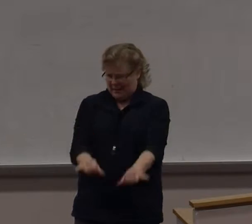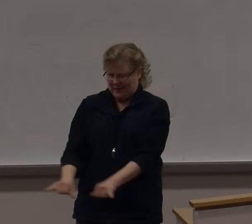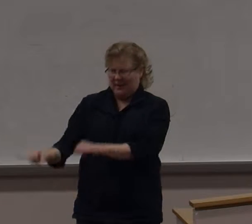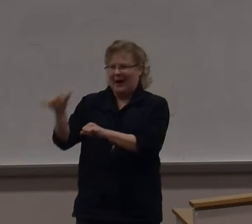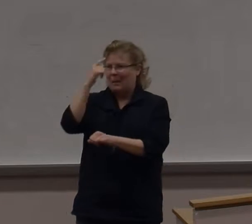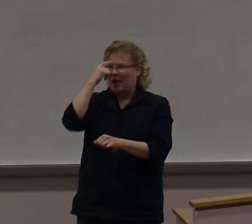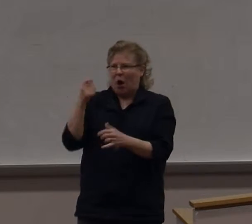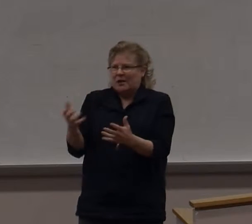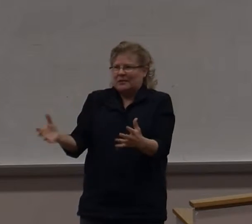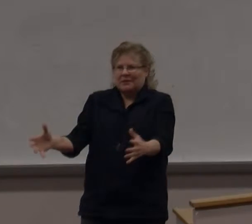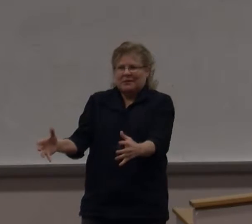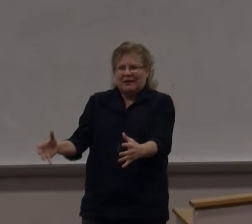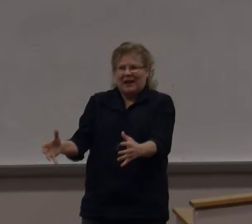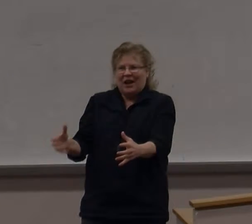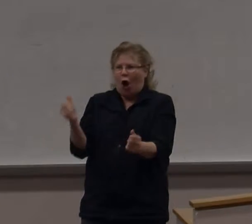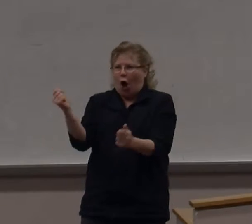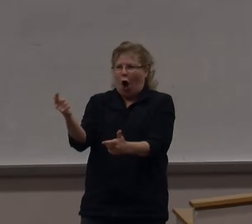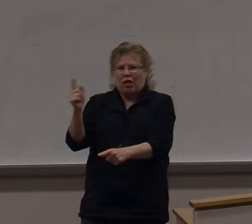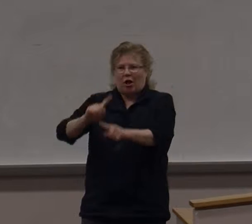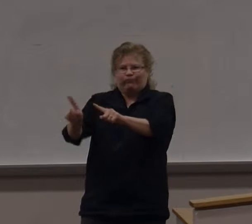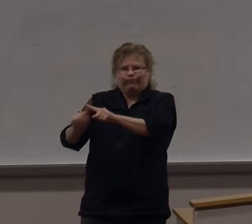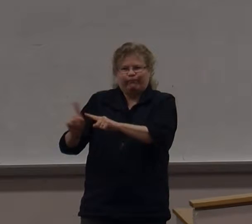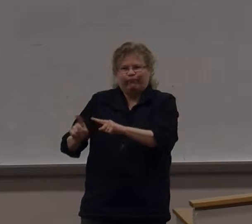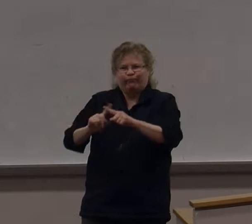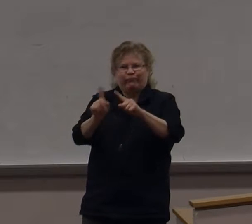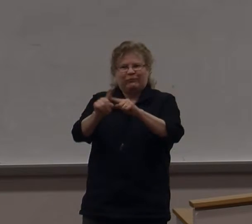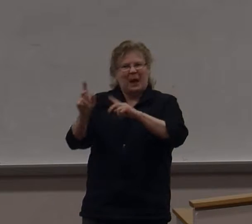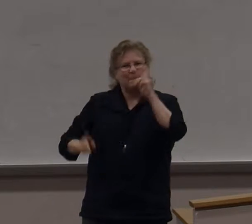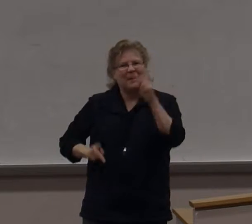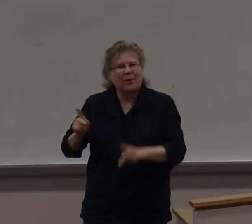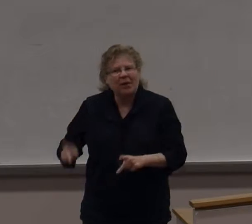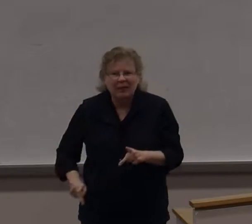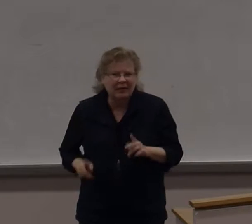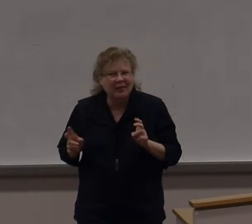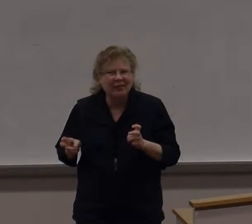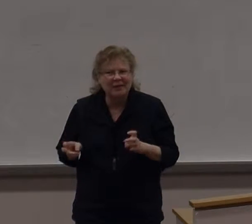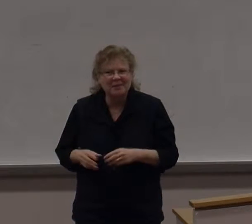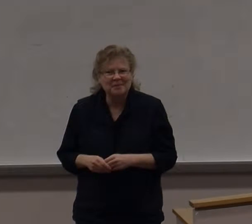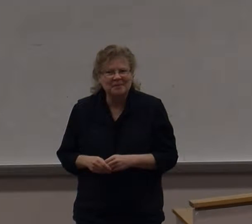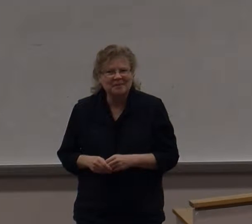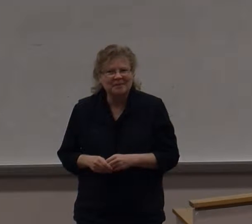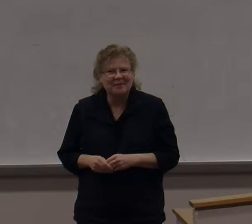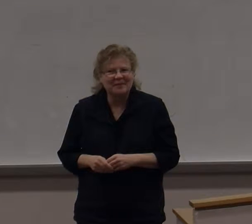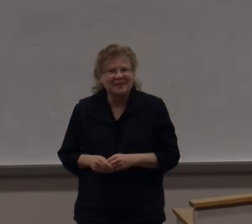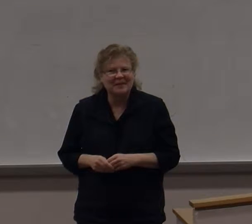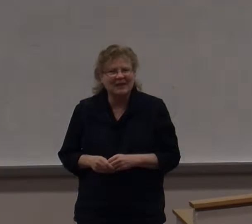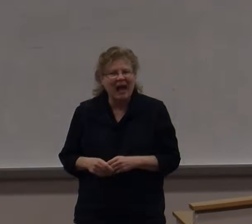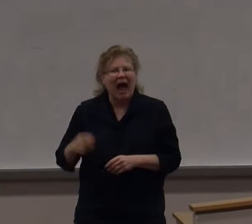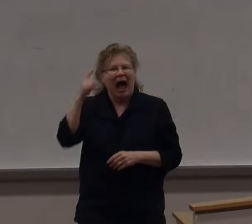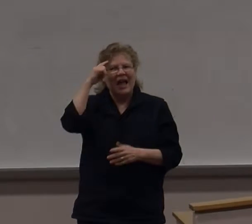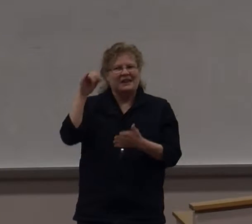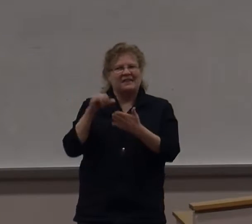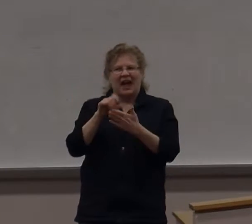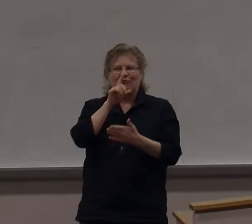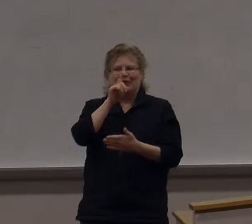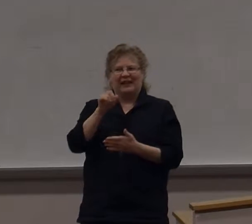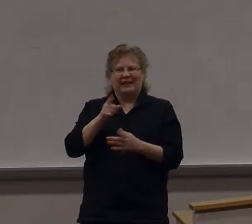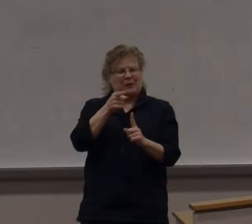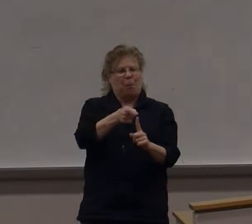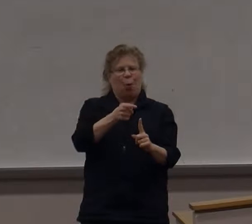common future. I chose to read that whole section because I think it speaks directly to the theme of this